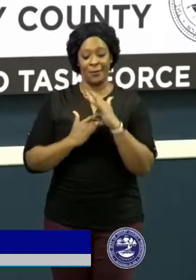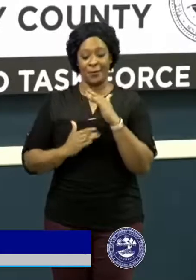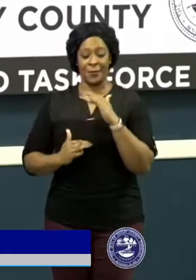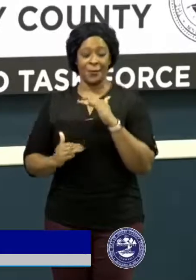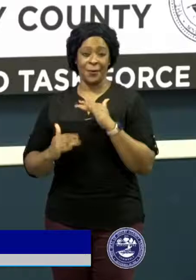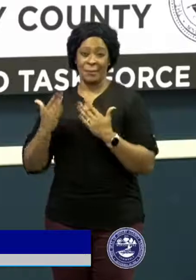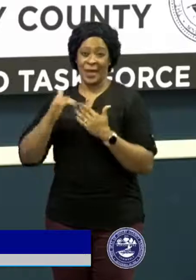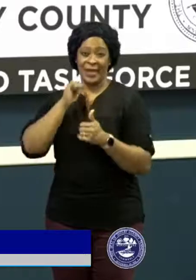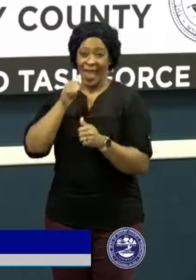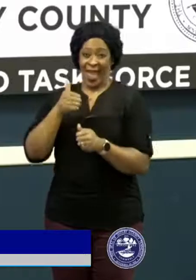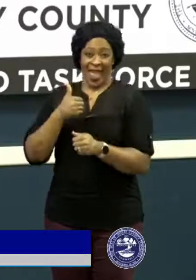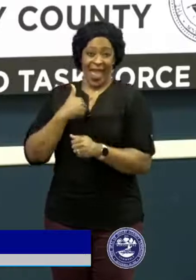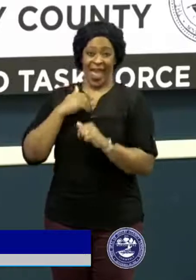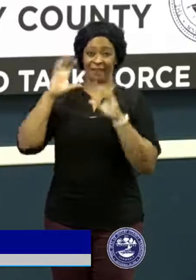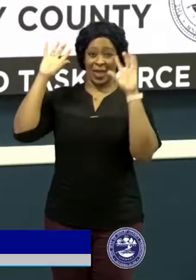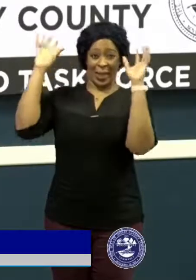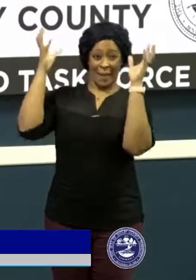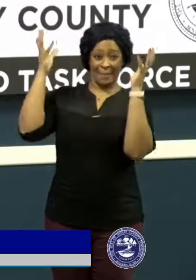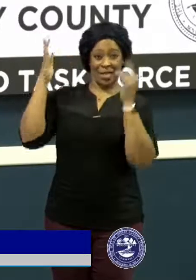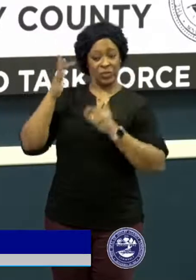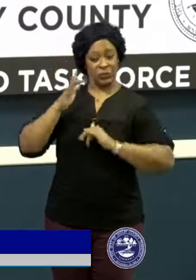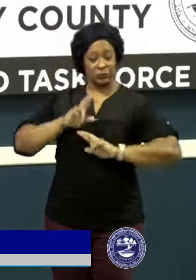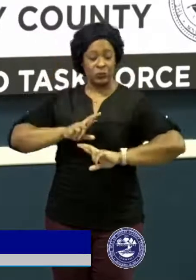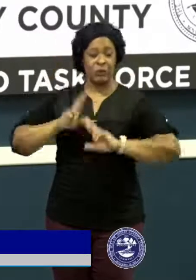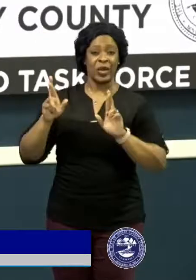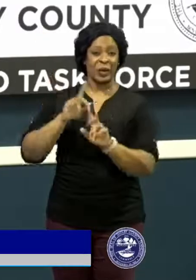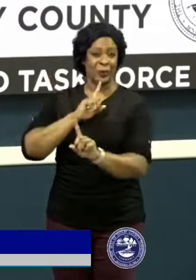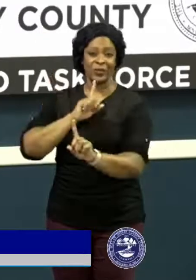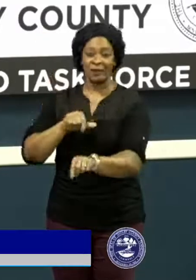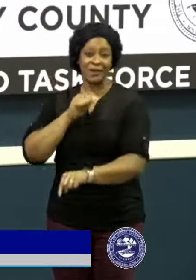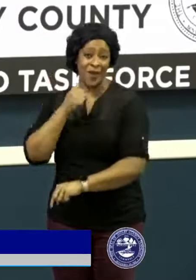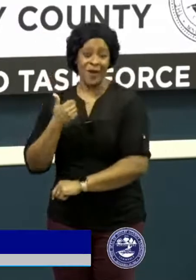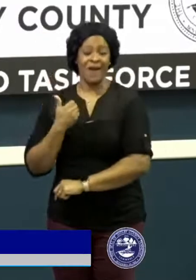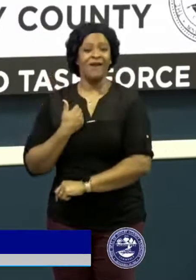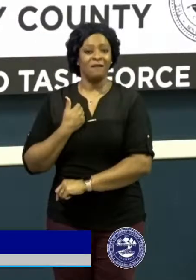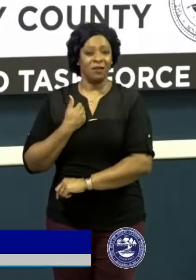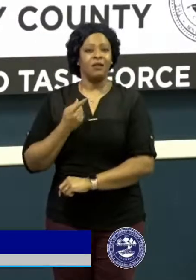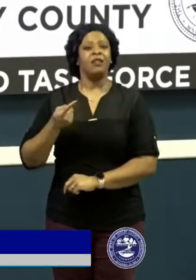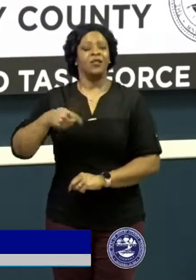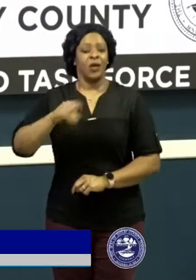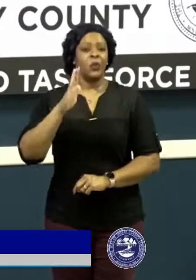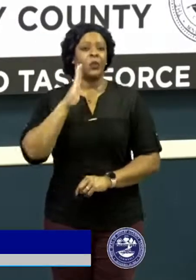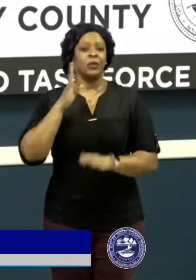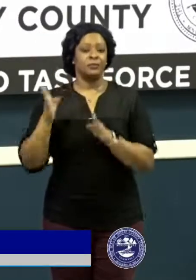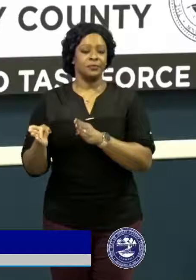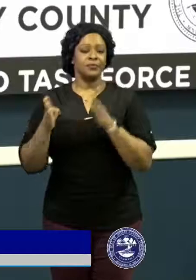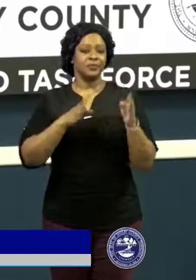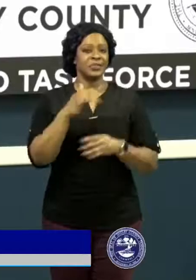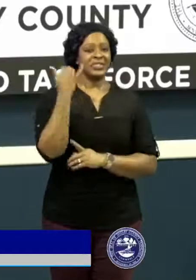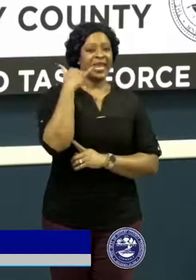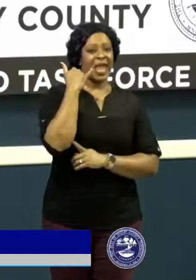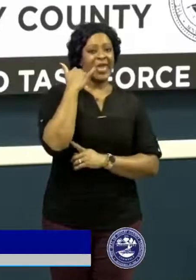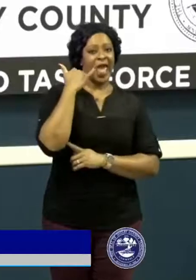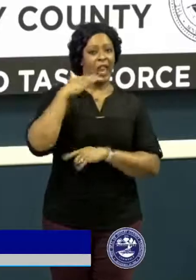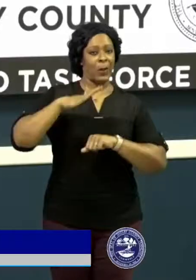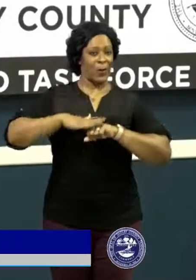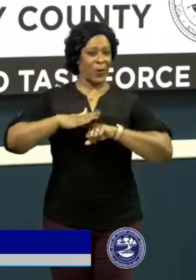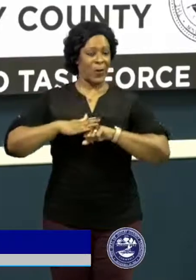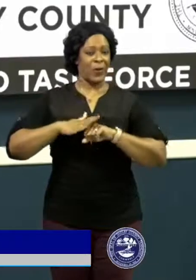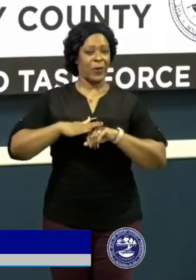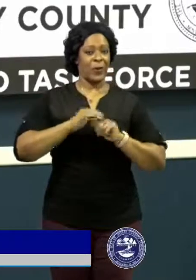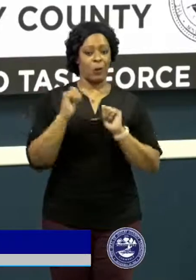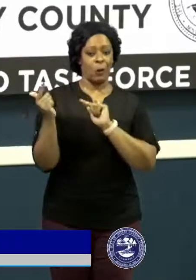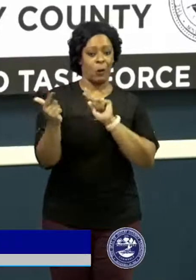they may not have an ambulance that's available to respond, they will move to a yellow condition, which